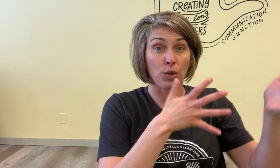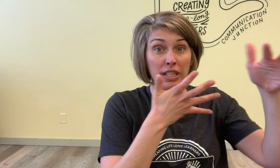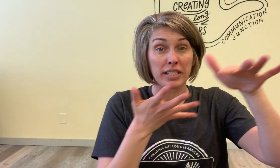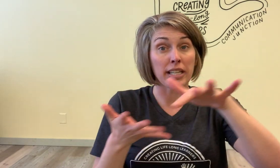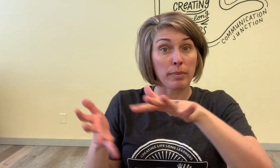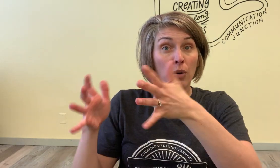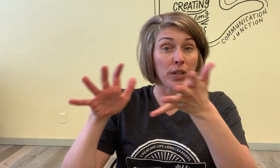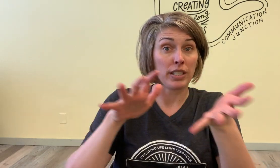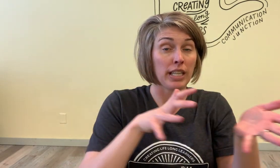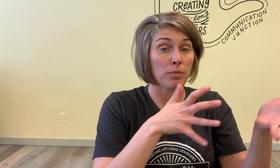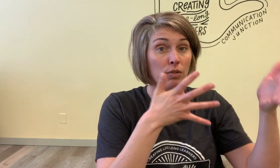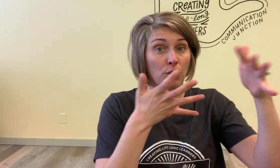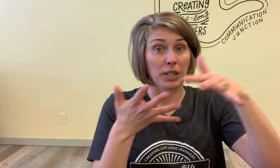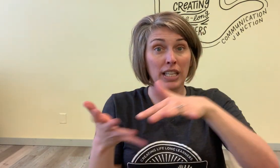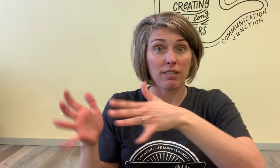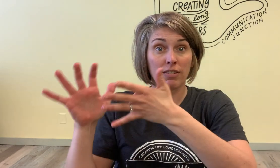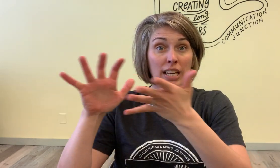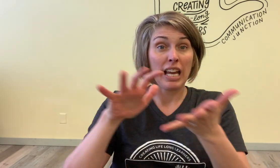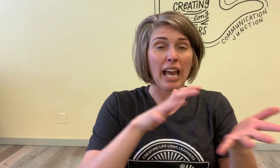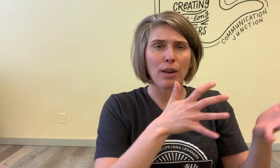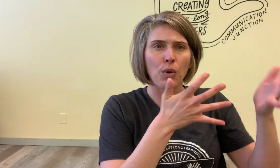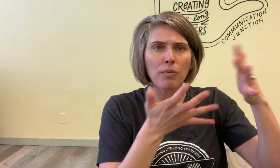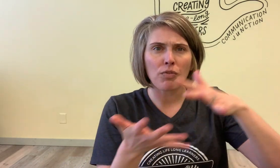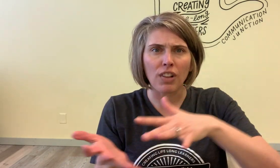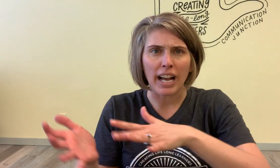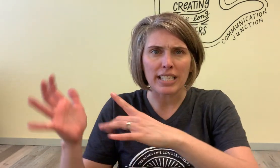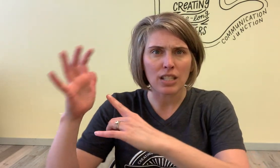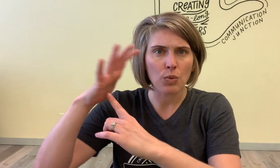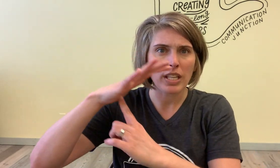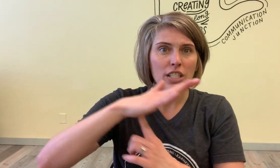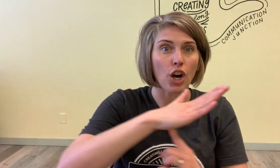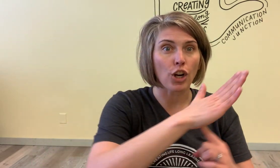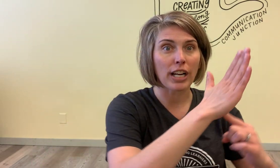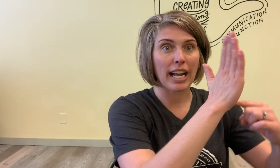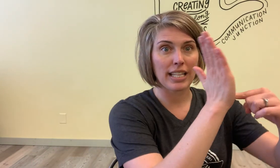gonna sing about wind again before we leave. And what flies in the wind? Our kite.